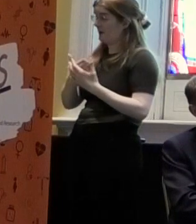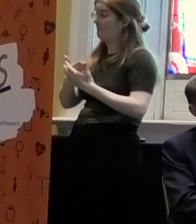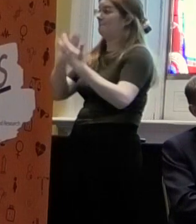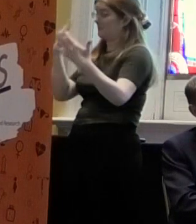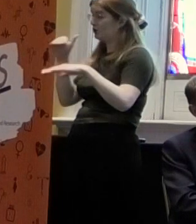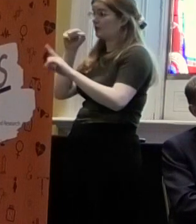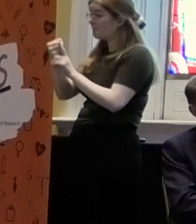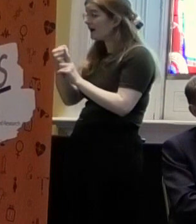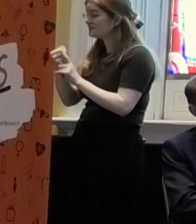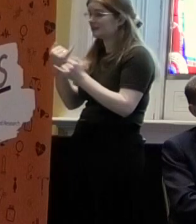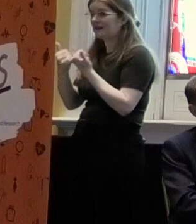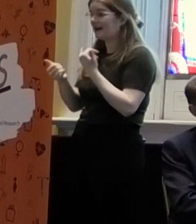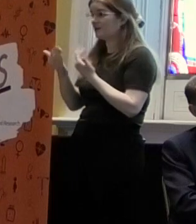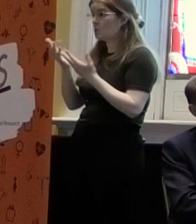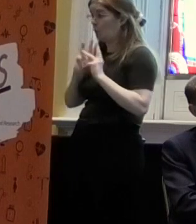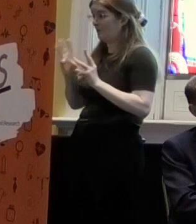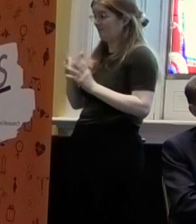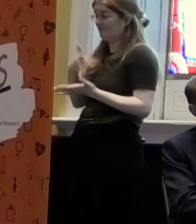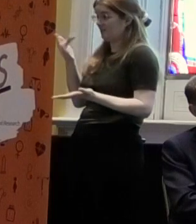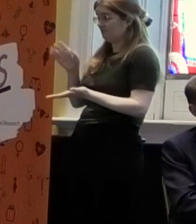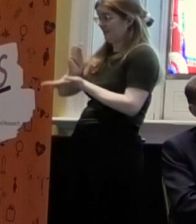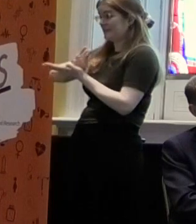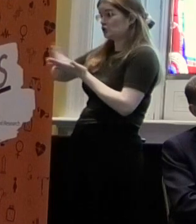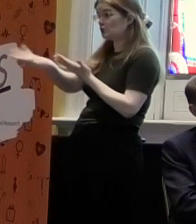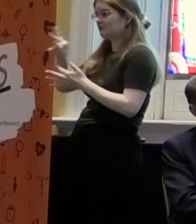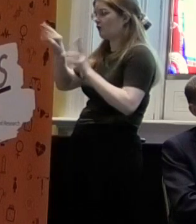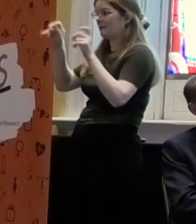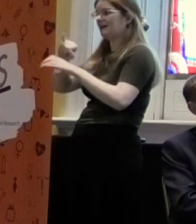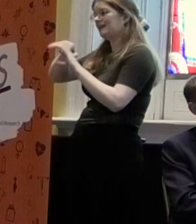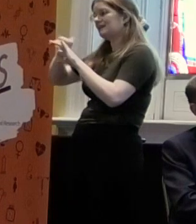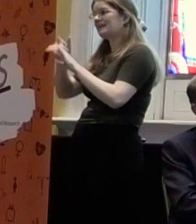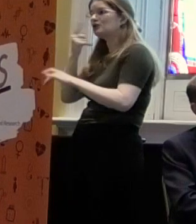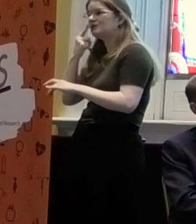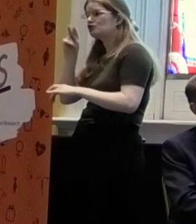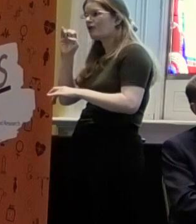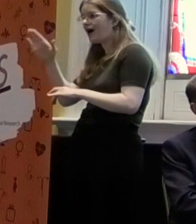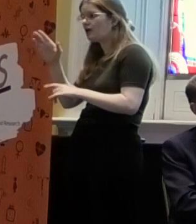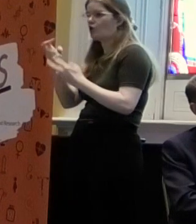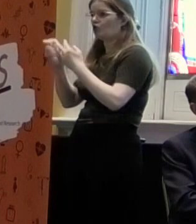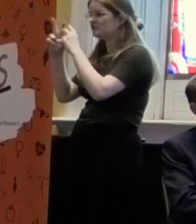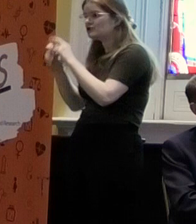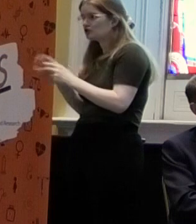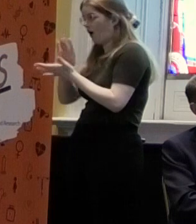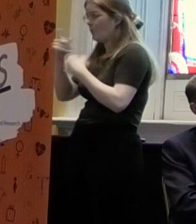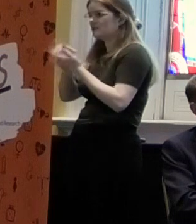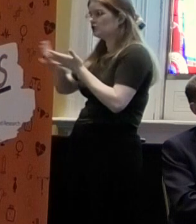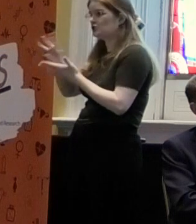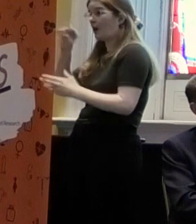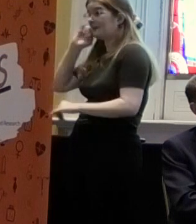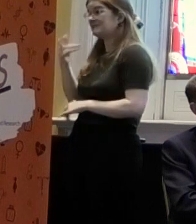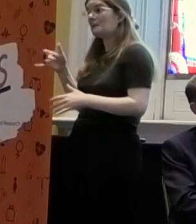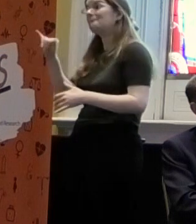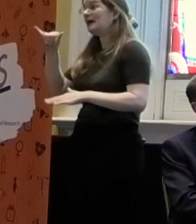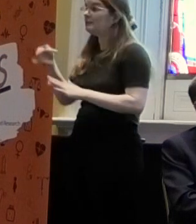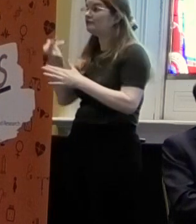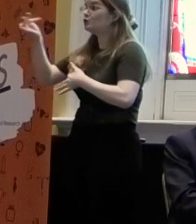effect, that people can be excluded from things like clinical trials or studies on the basis that they may